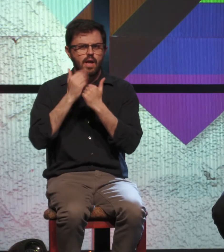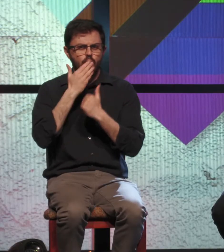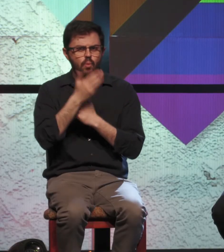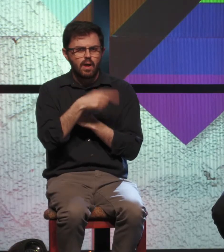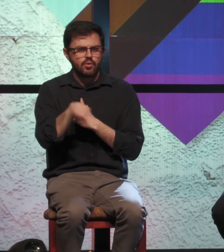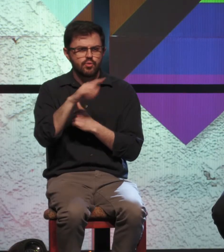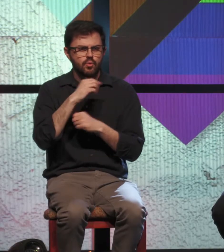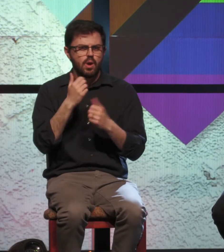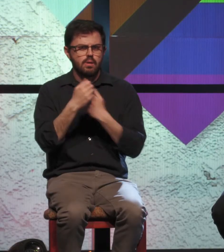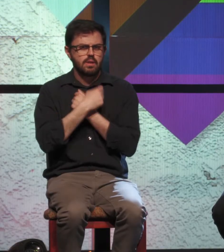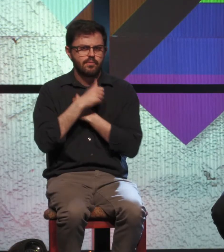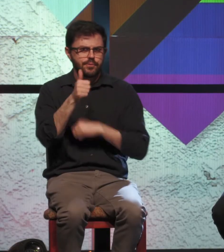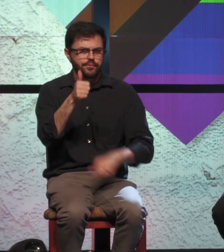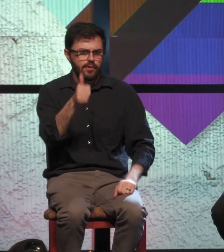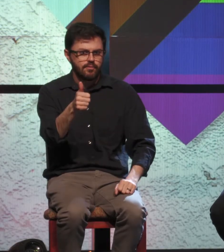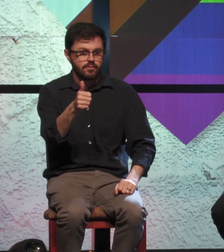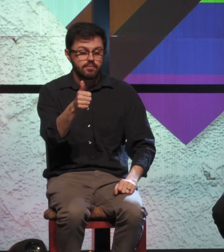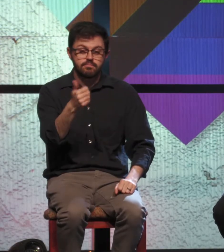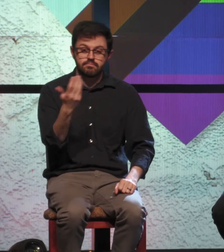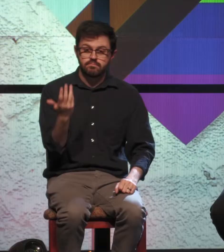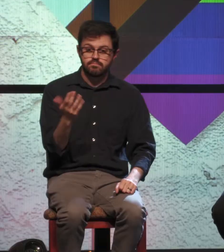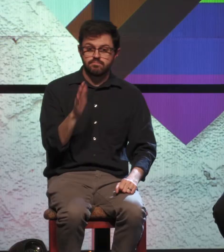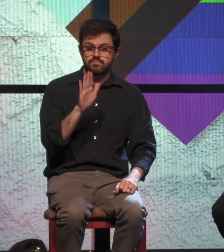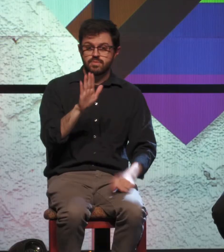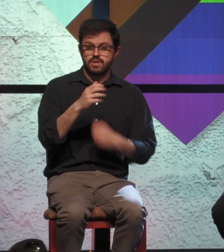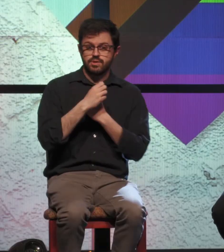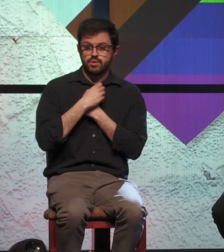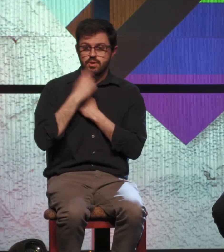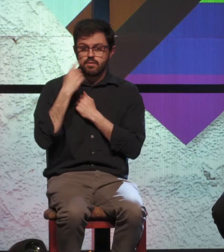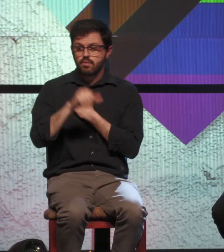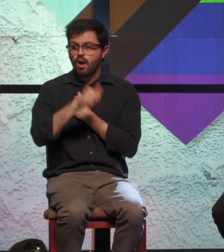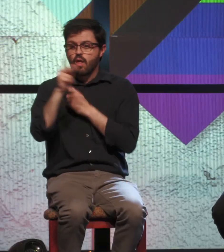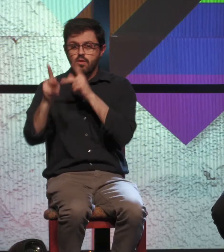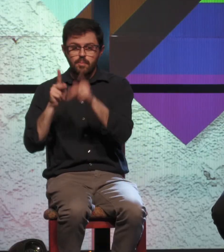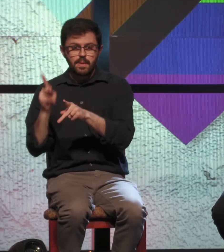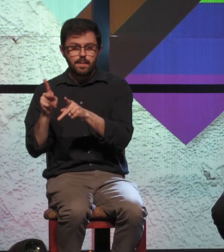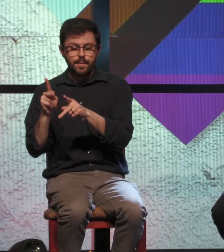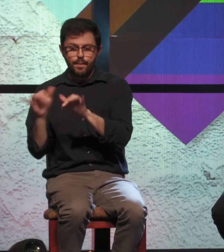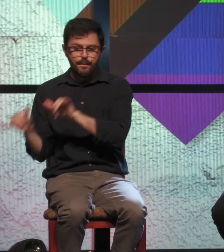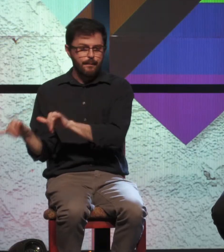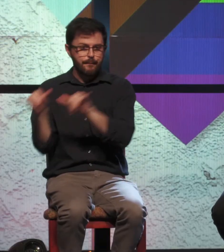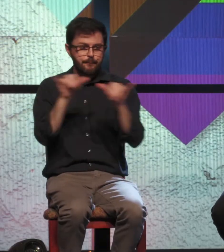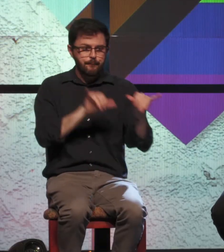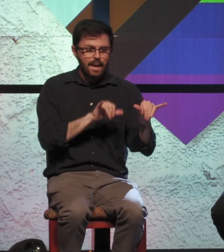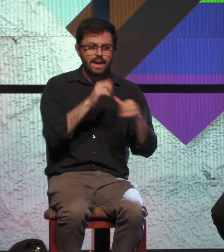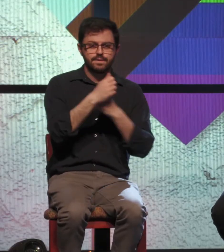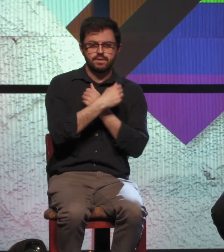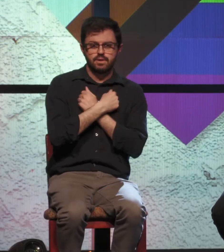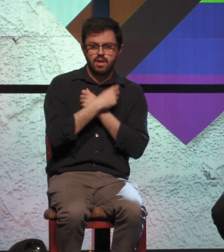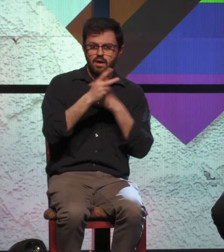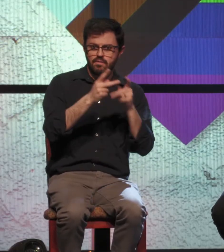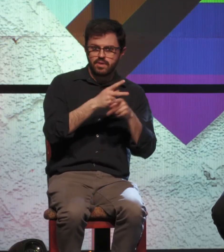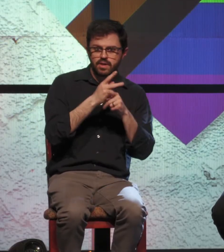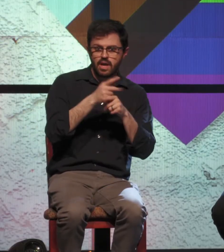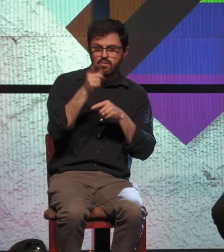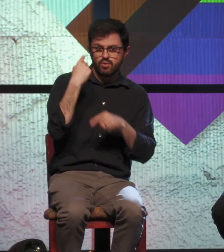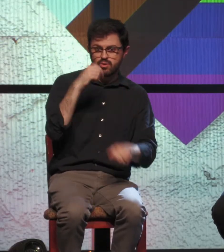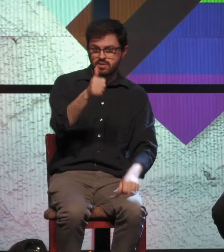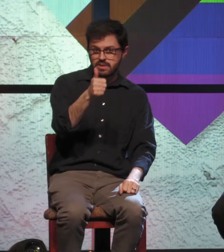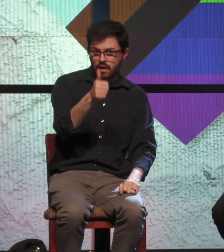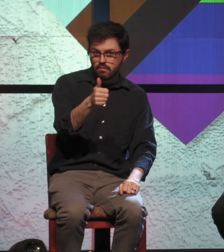Like, is your love of others a direct reflection of the care you provide for yourself, the responsibility you take for yourself?